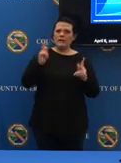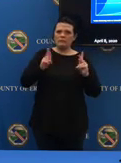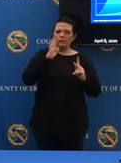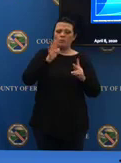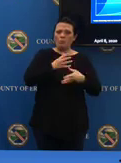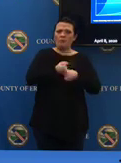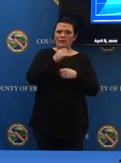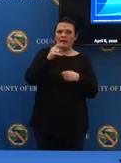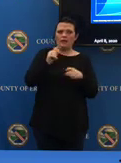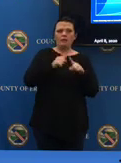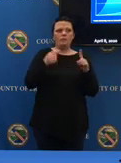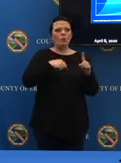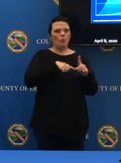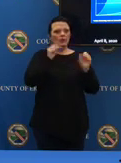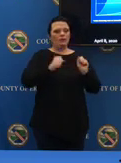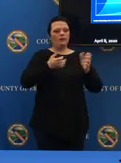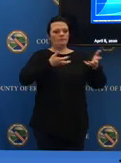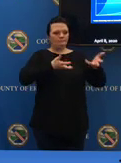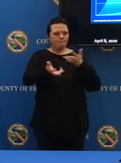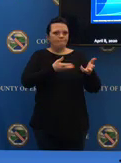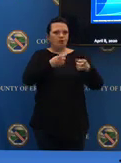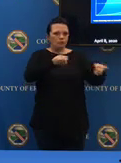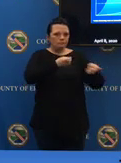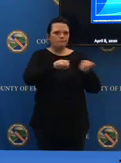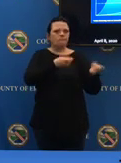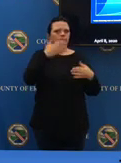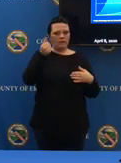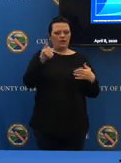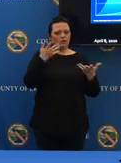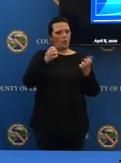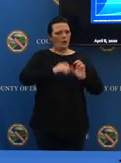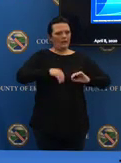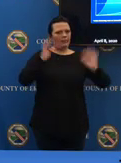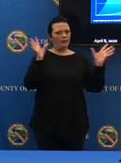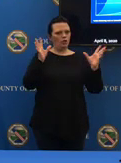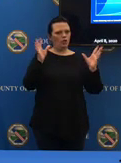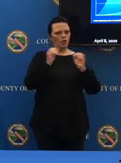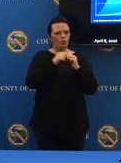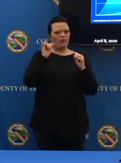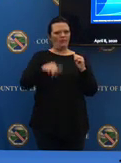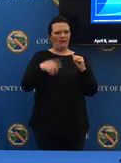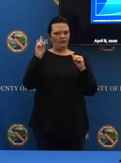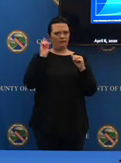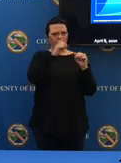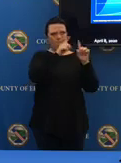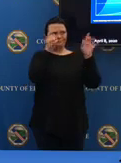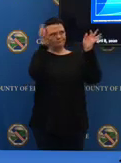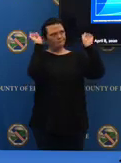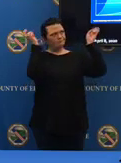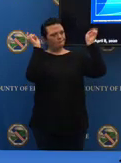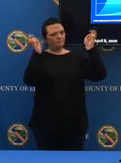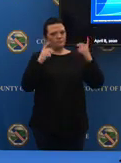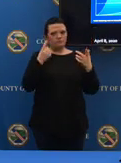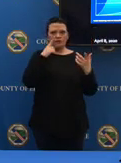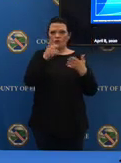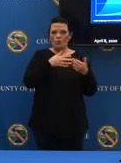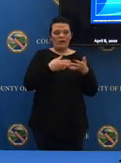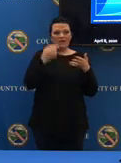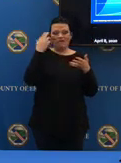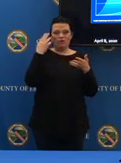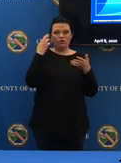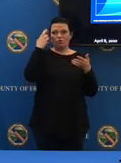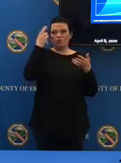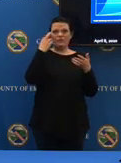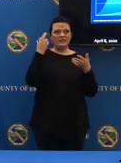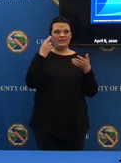us to be able to handle it better. So I wanted to clear that up with regards to flattening the curve. For whatever reason, there seemed to be some thought that